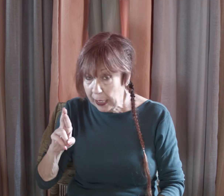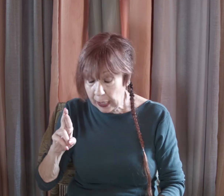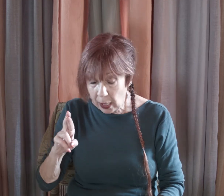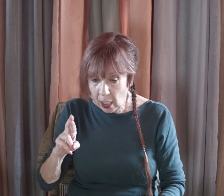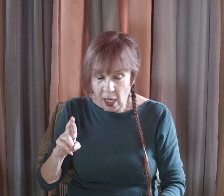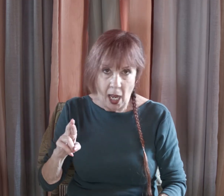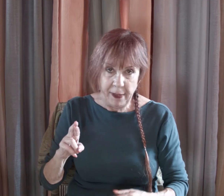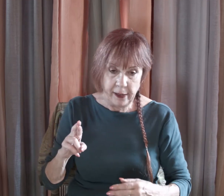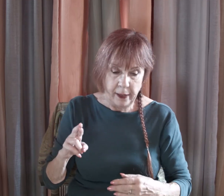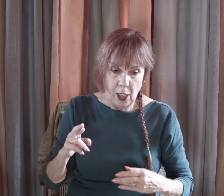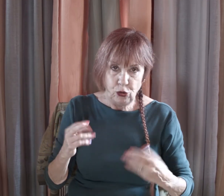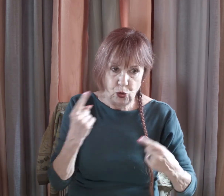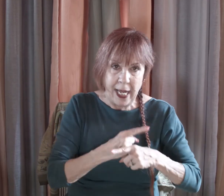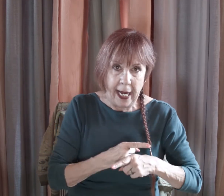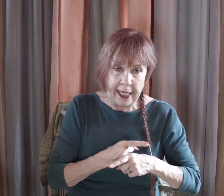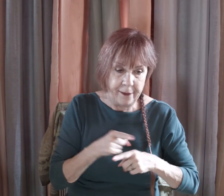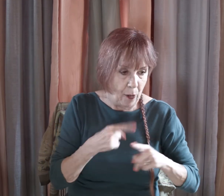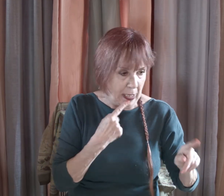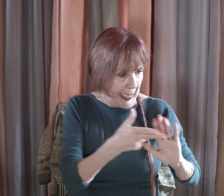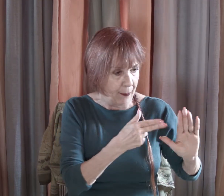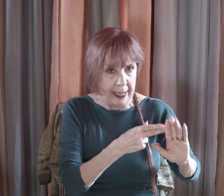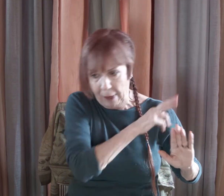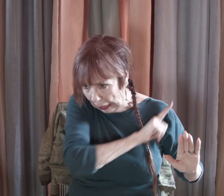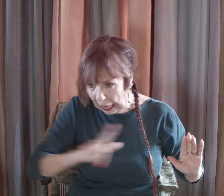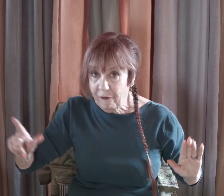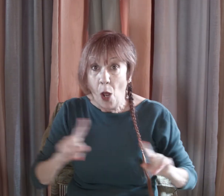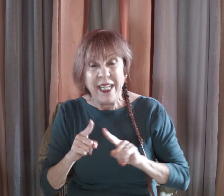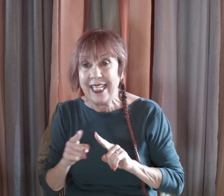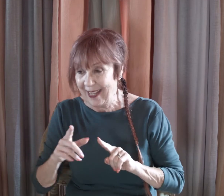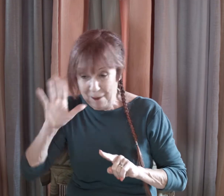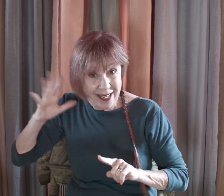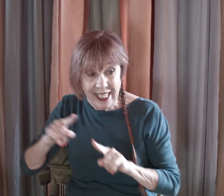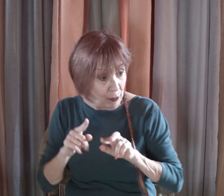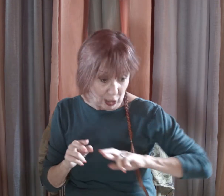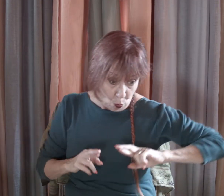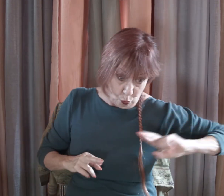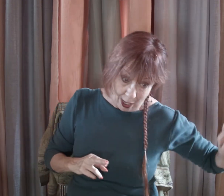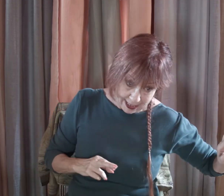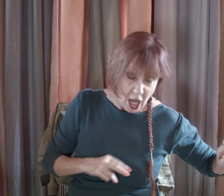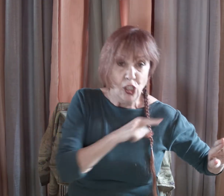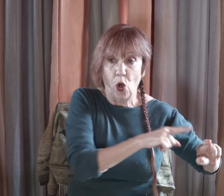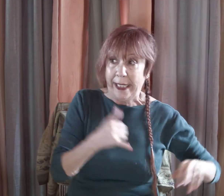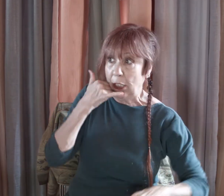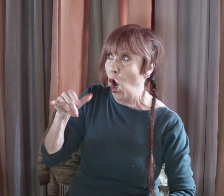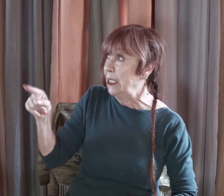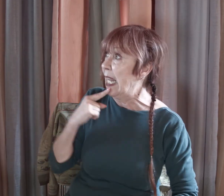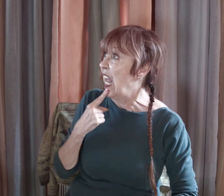Republican. He would be so far left, nobody could believe it. But he was far right in that, compared to us at that point. Right. So he called the regents and said, if you